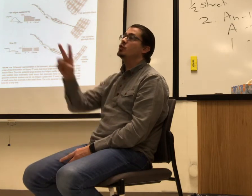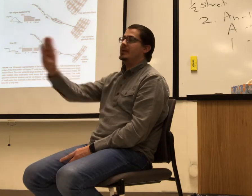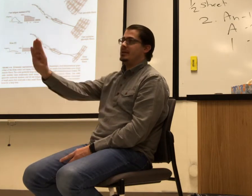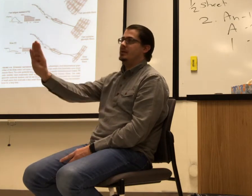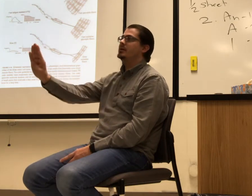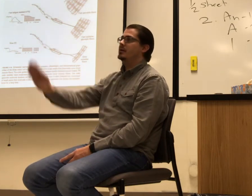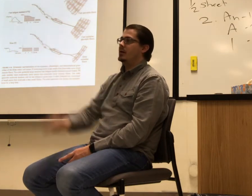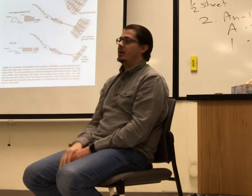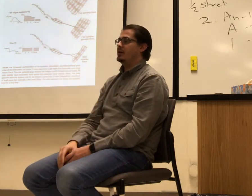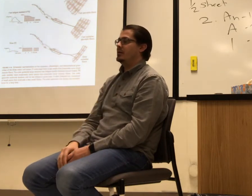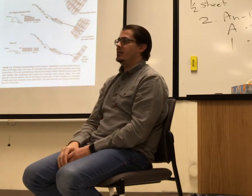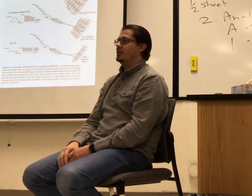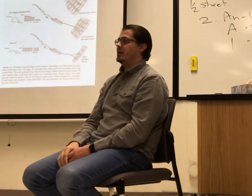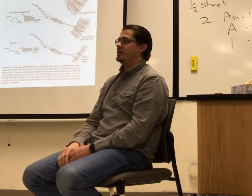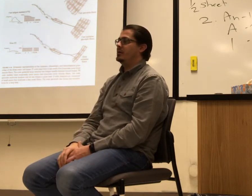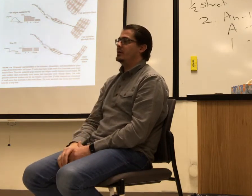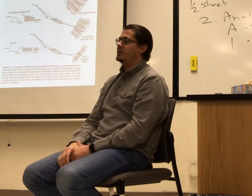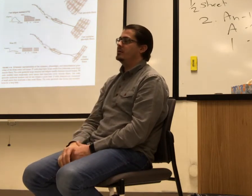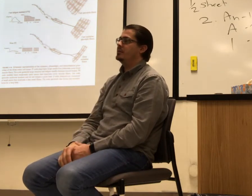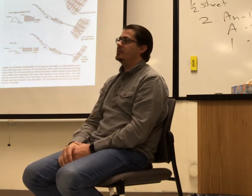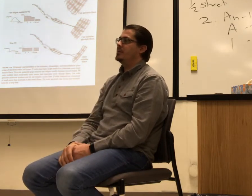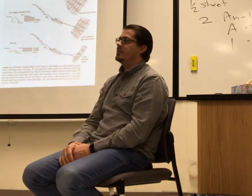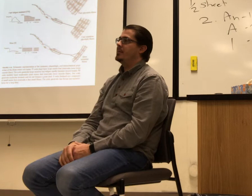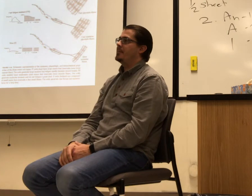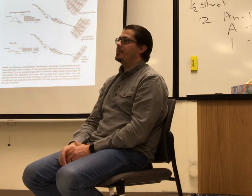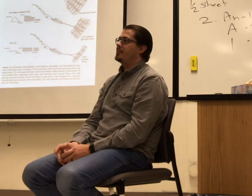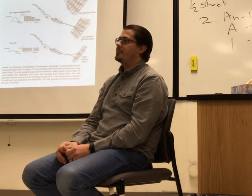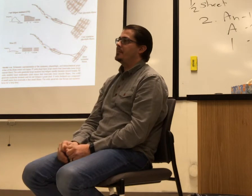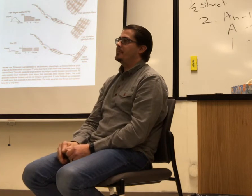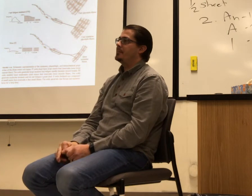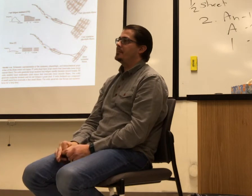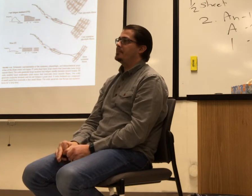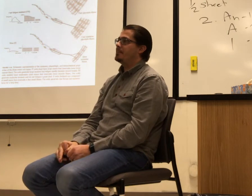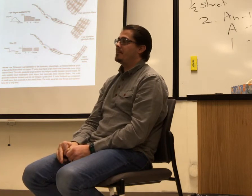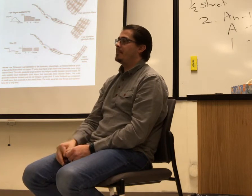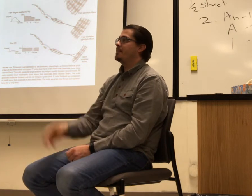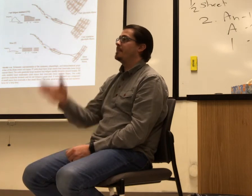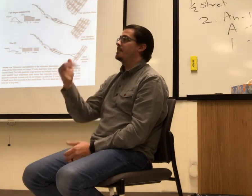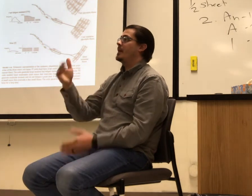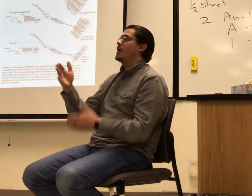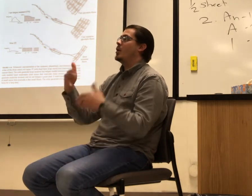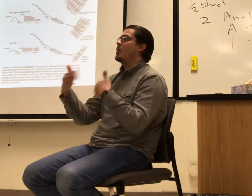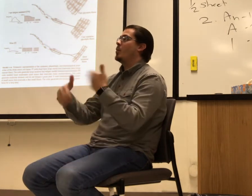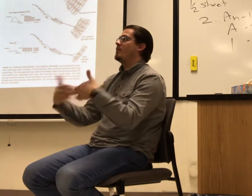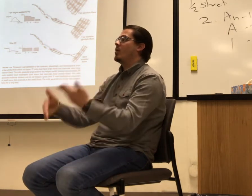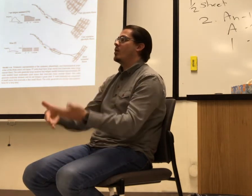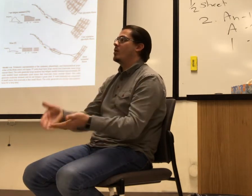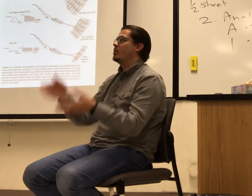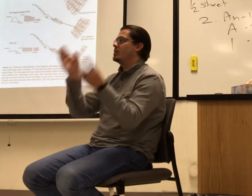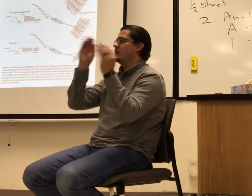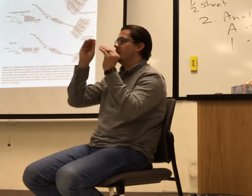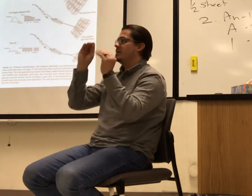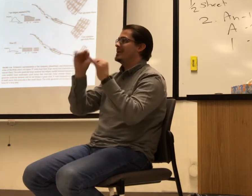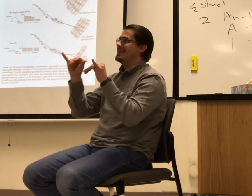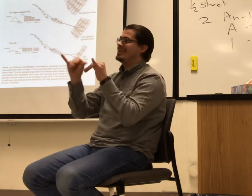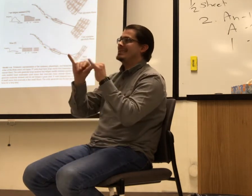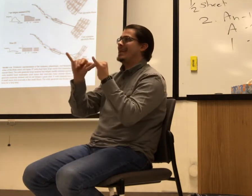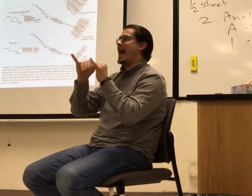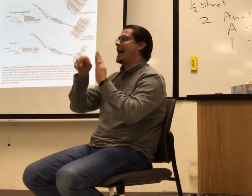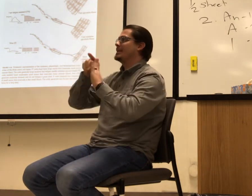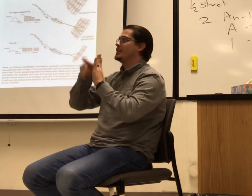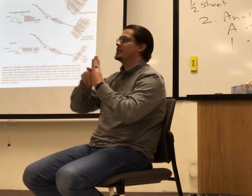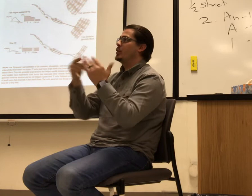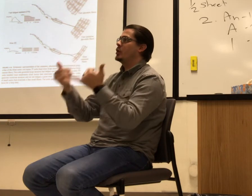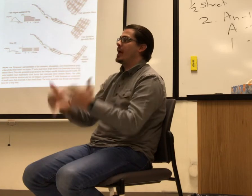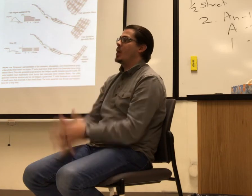2B. Okay. 2B fatigue okay. The fastest. All right, moving on. I got to teach the size principle here. Let me just kind